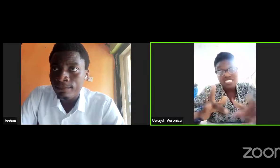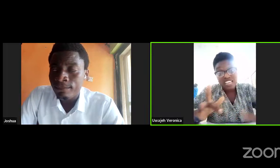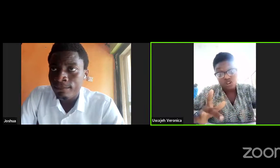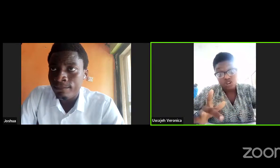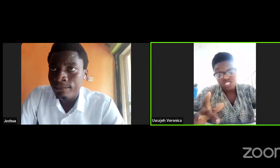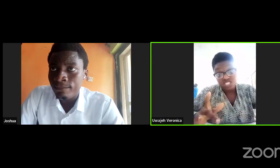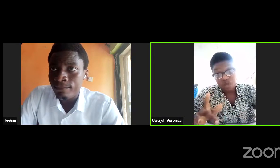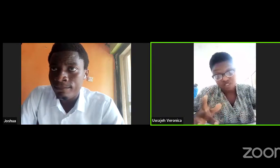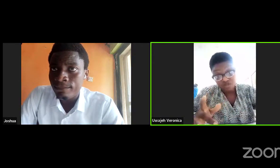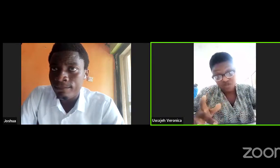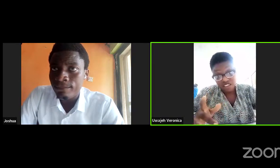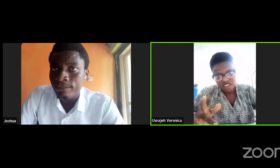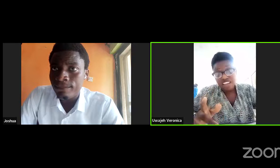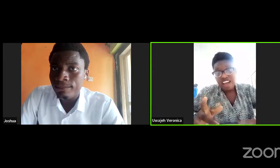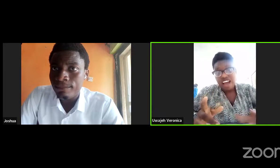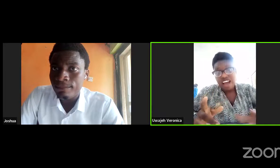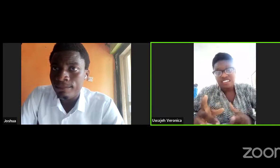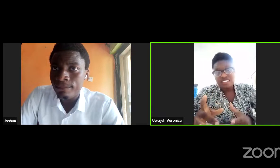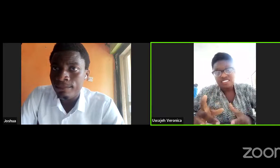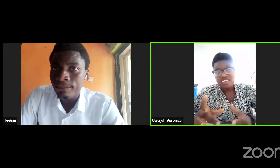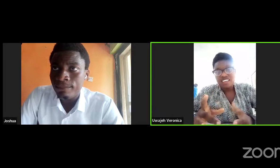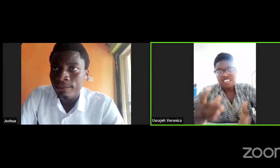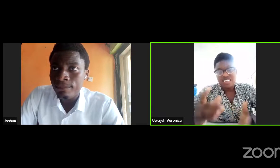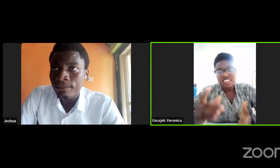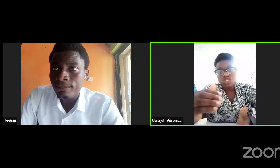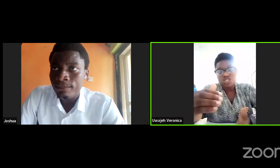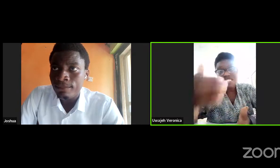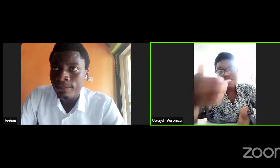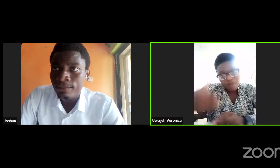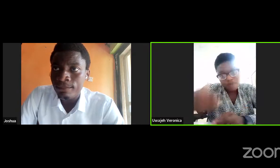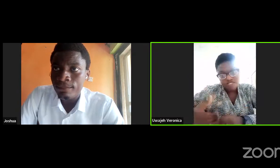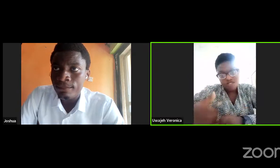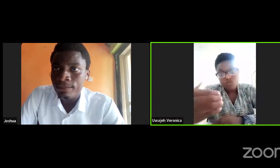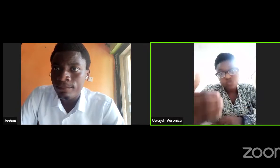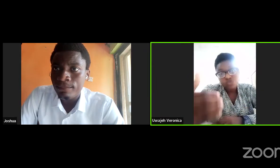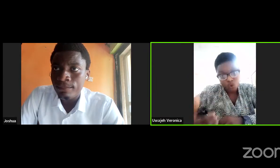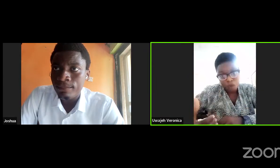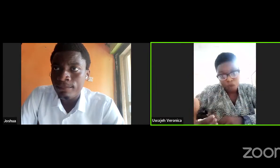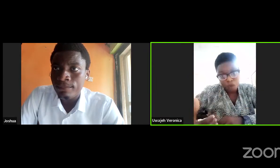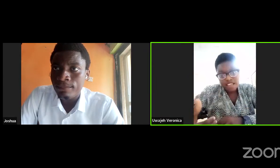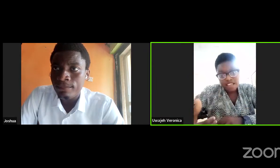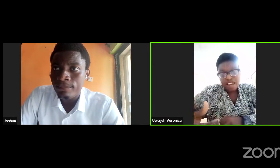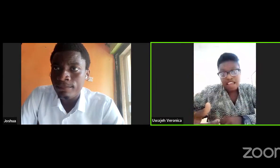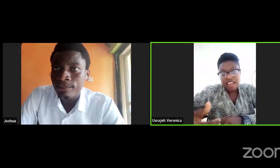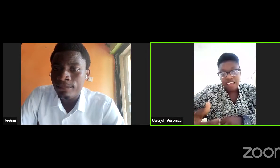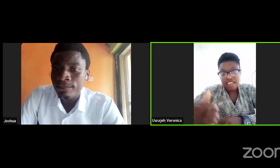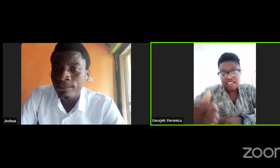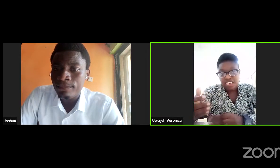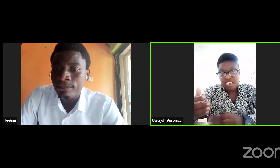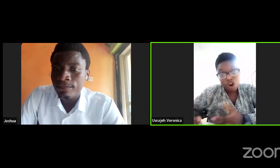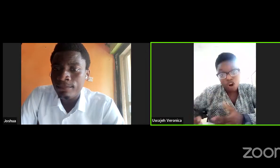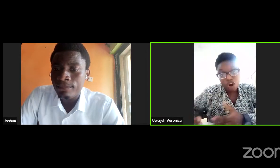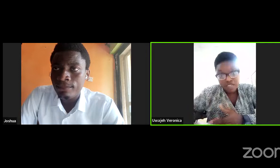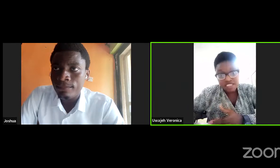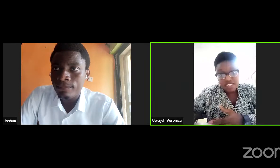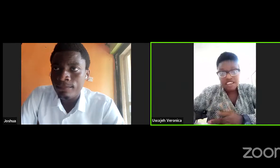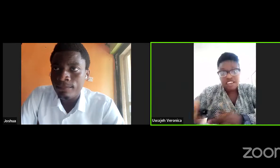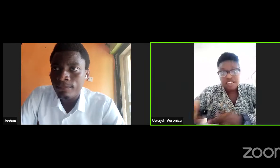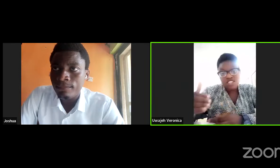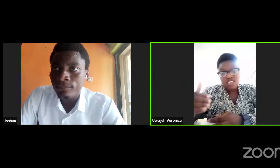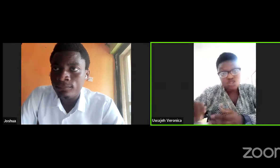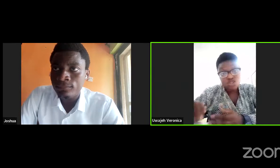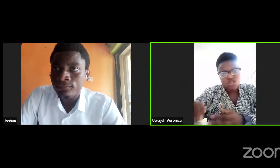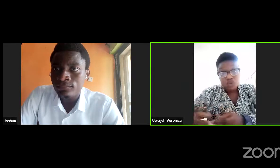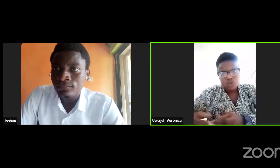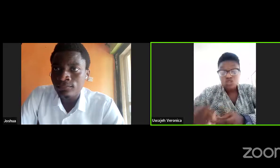some of these technologies that we have today, and there should be steps to follow, like in the Google Meets, in